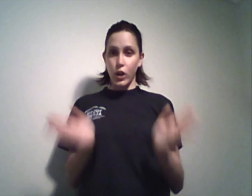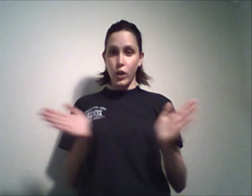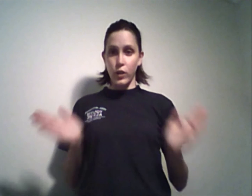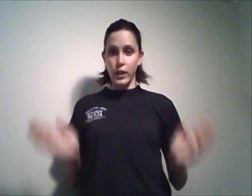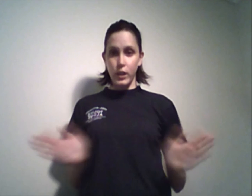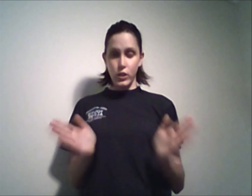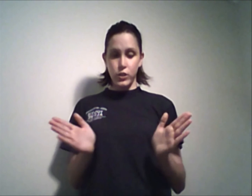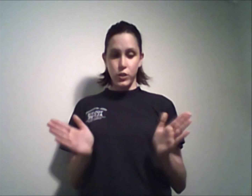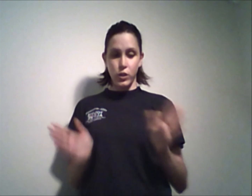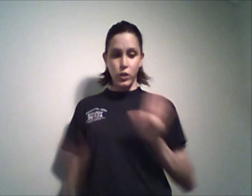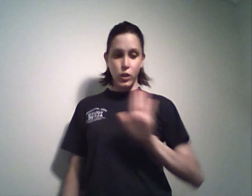Encourage